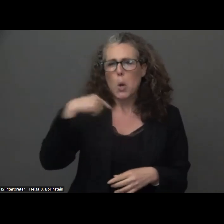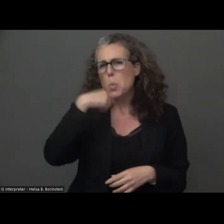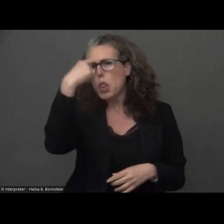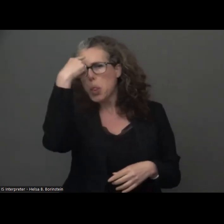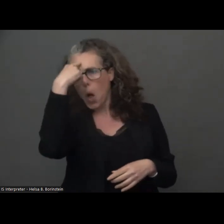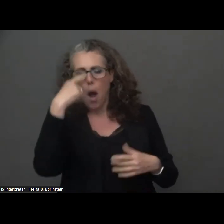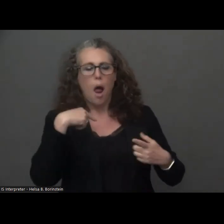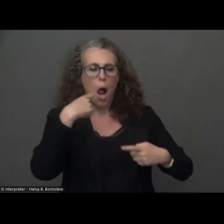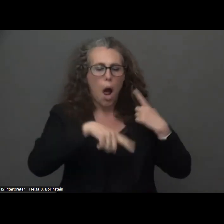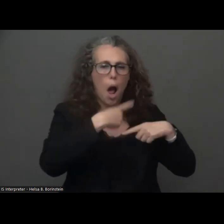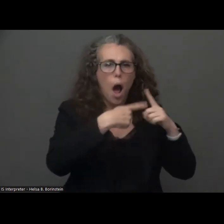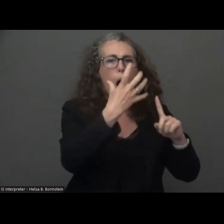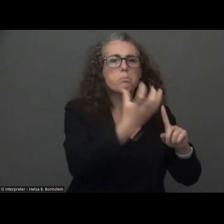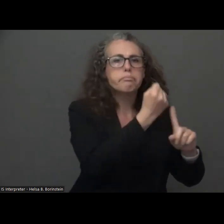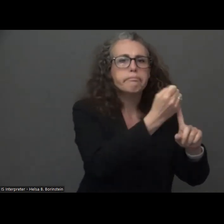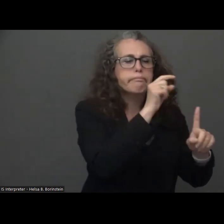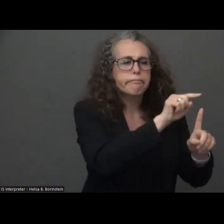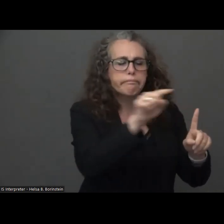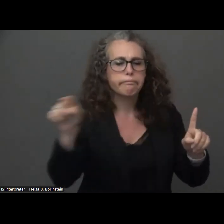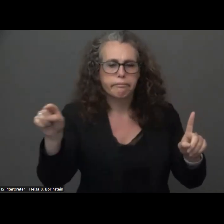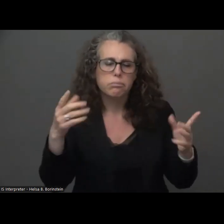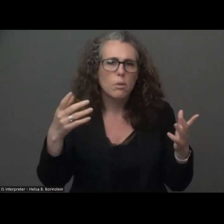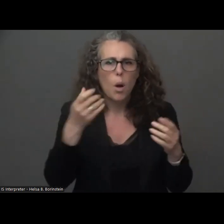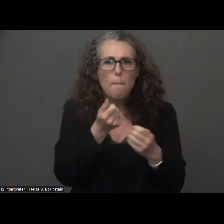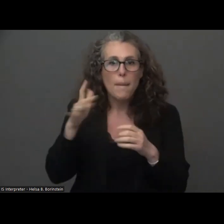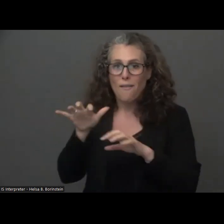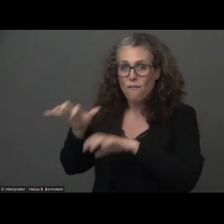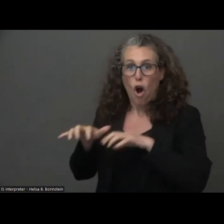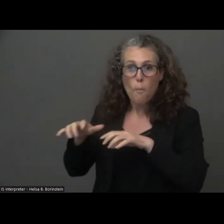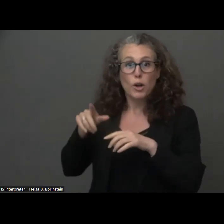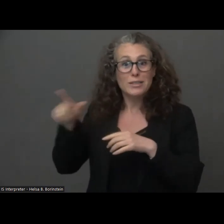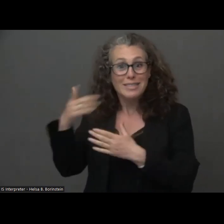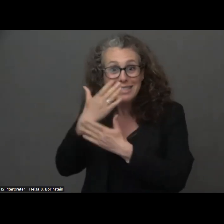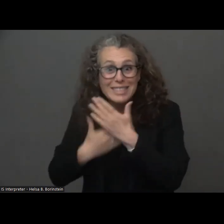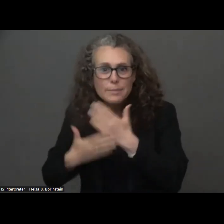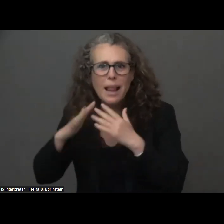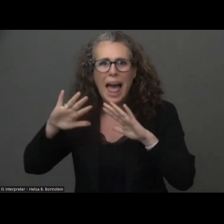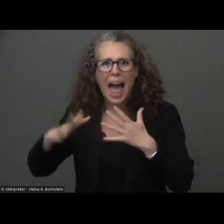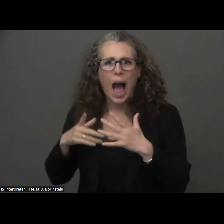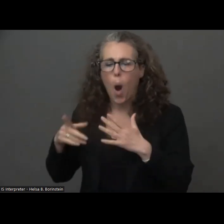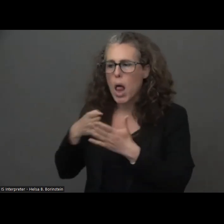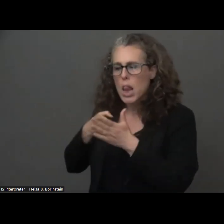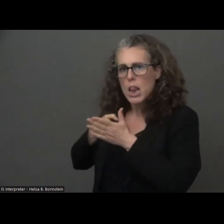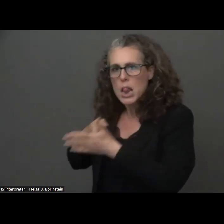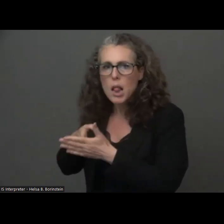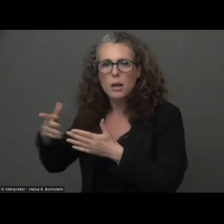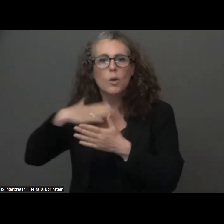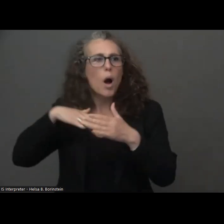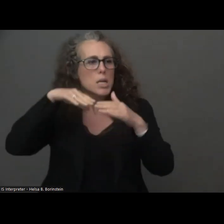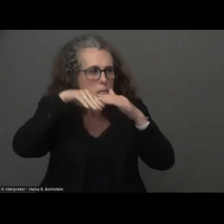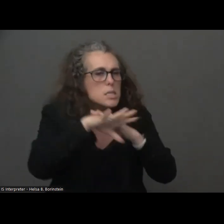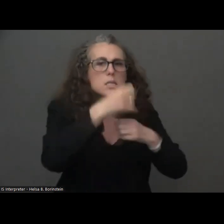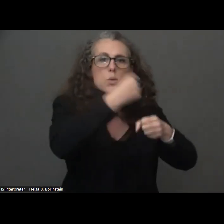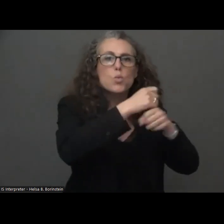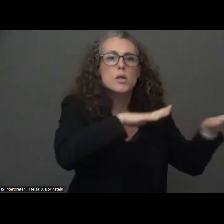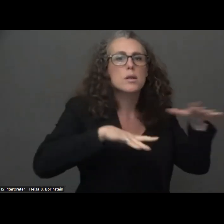and responding to the barriers that exclude farmers with disability from participating in labor markets. When we started off, we had 0 farmers